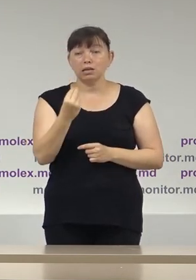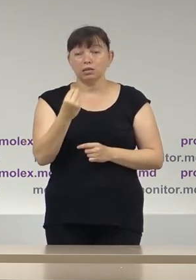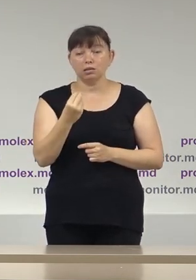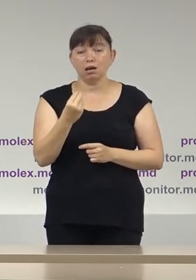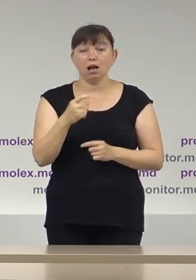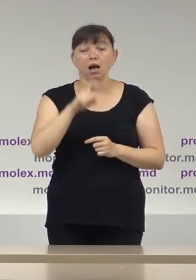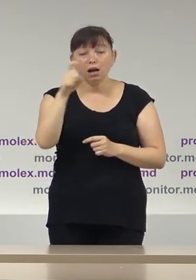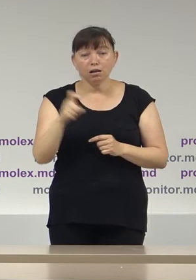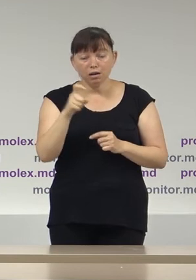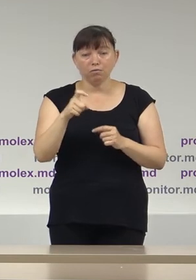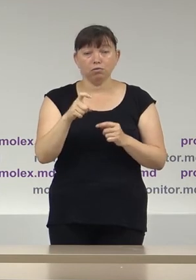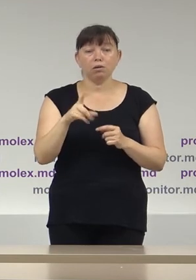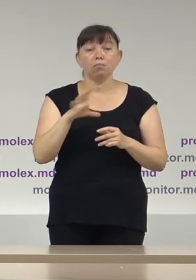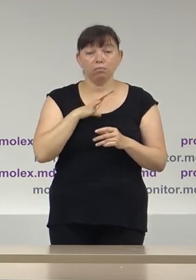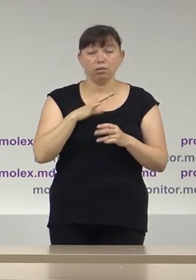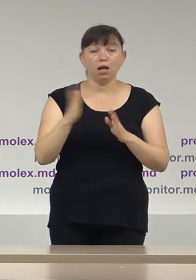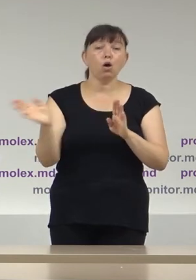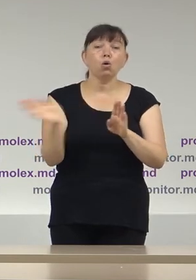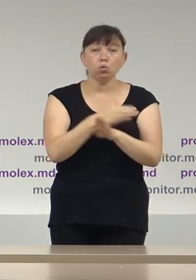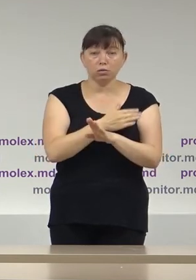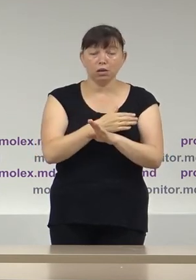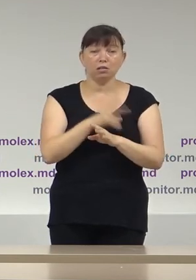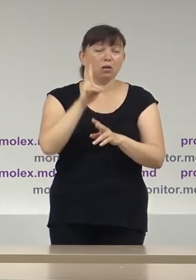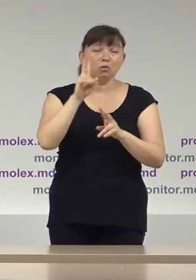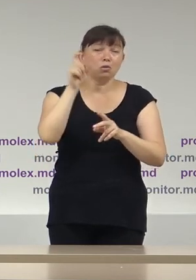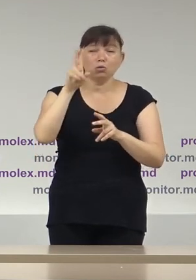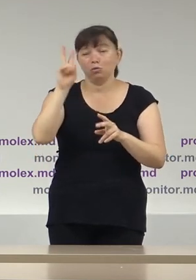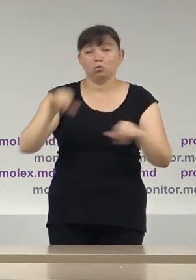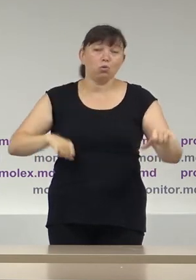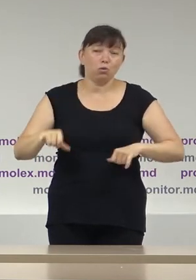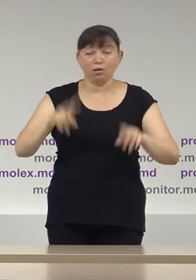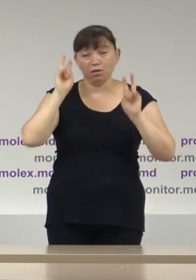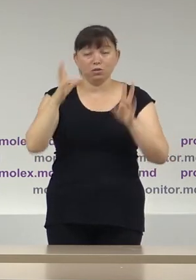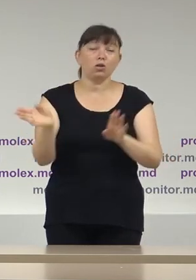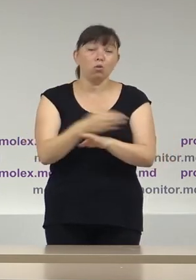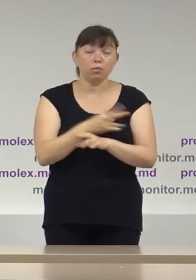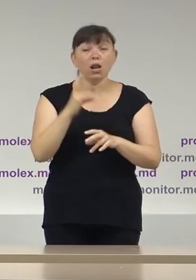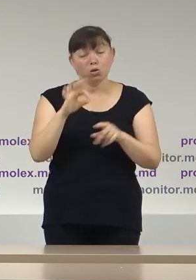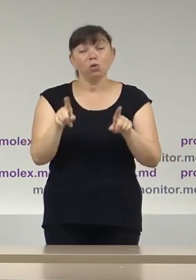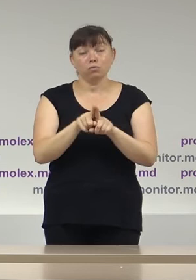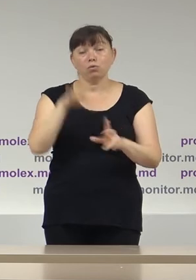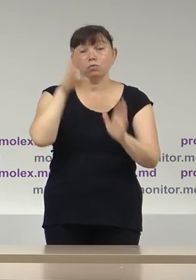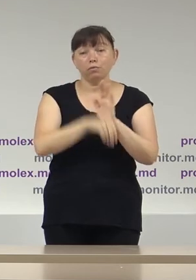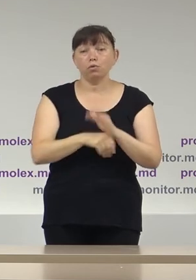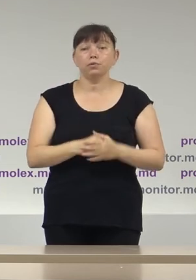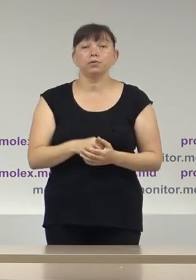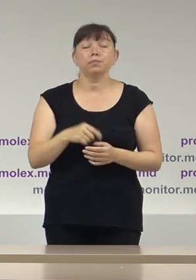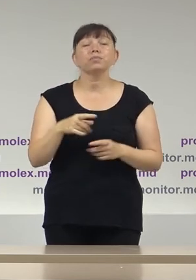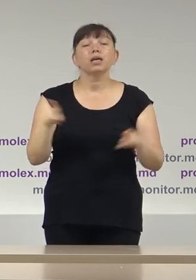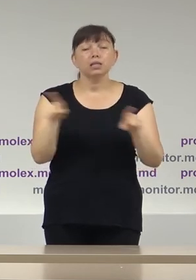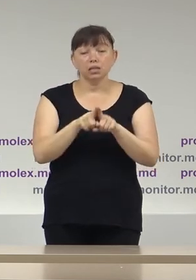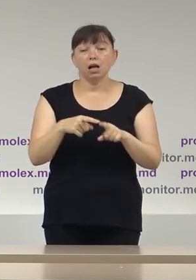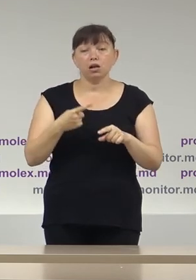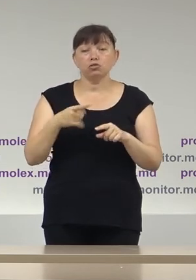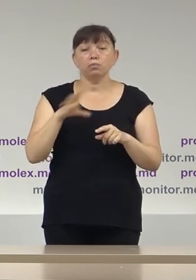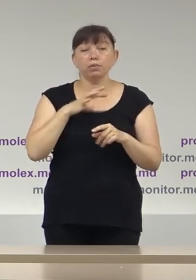of this well, the acronym of that party, Pachi, was engraved. In 3 days, the engraved inscription was